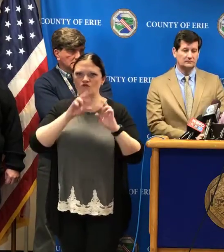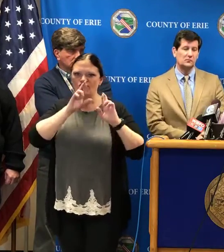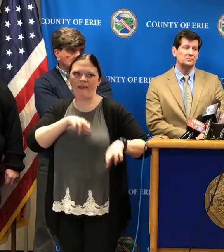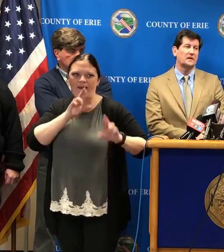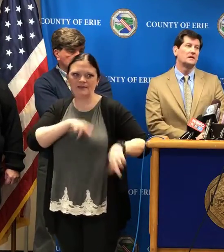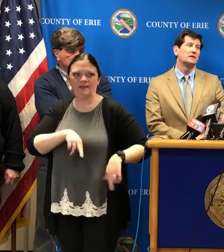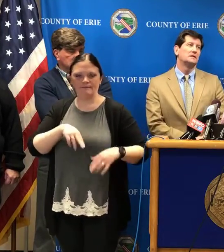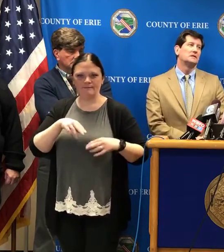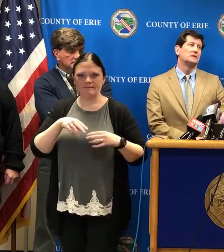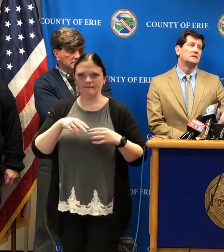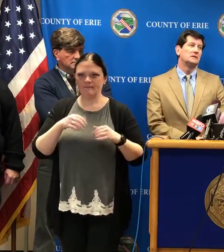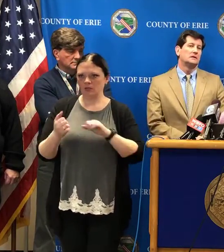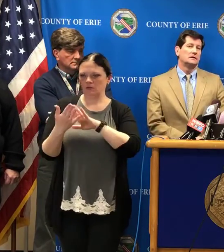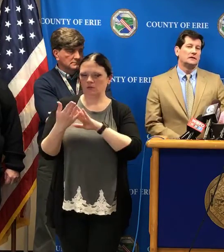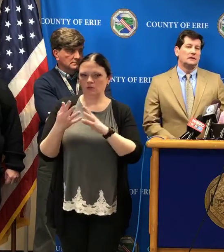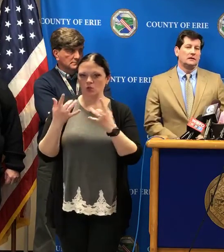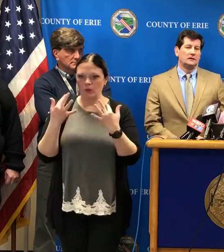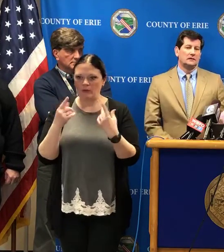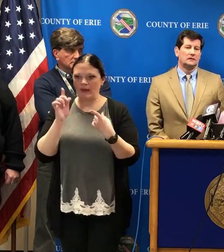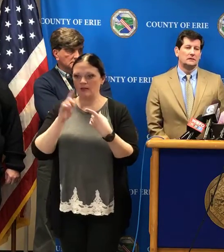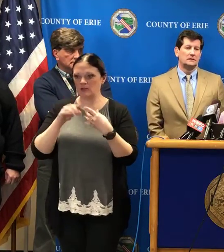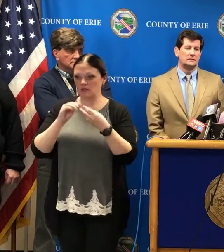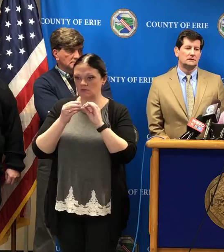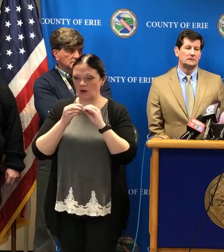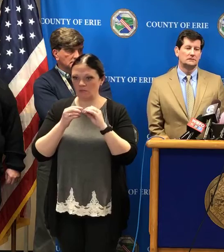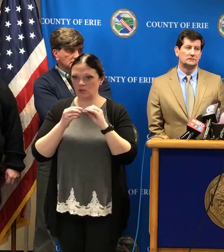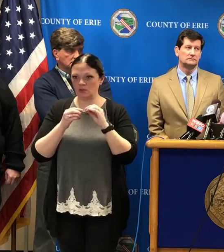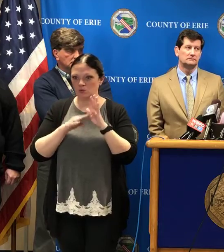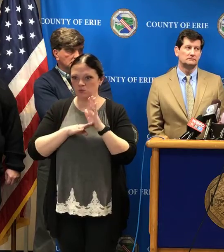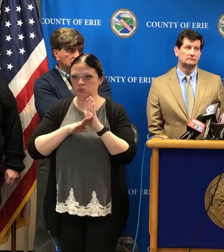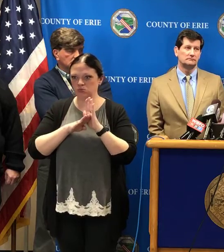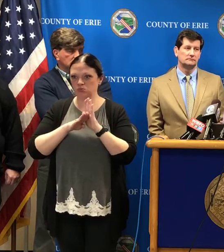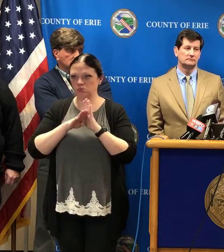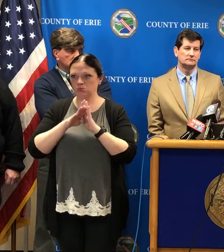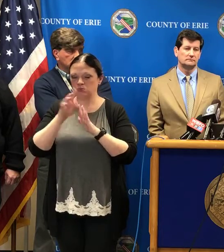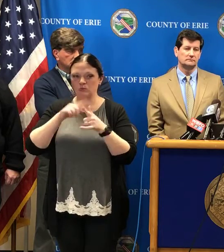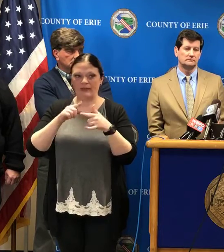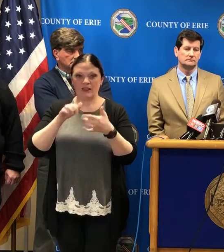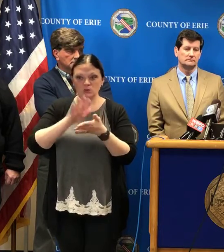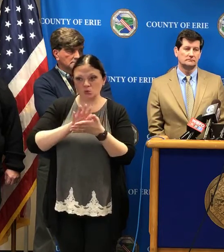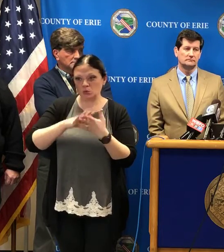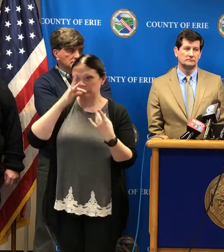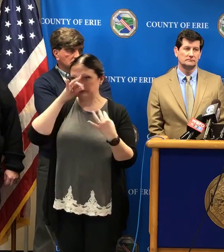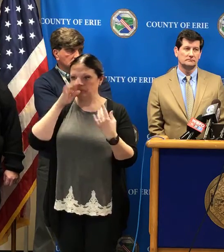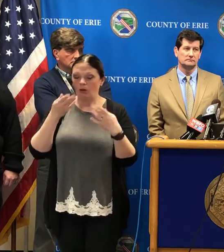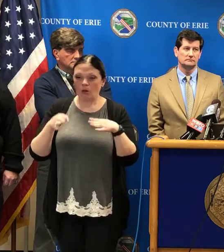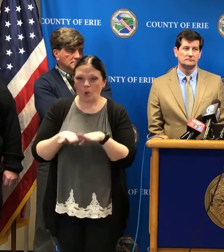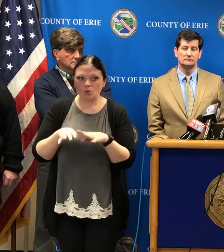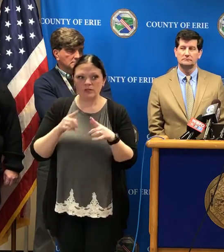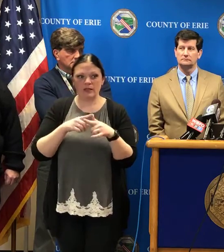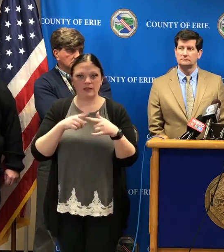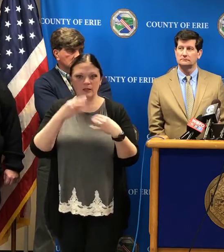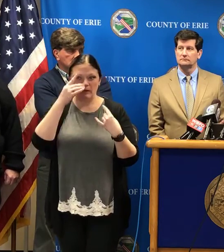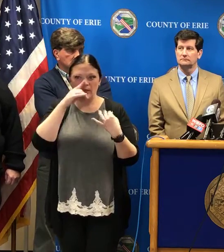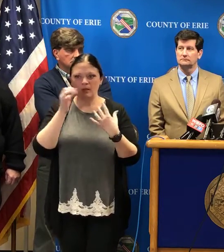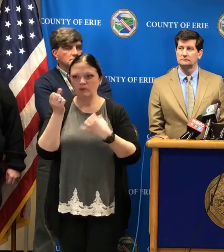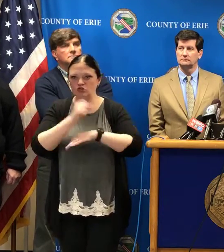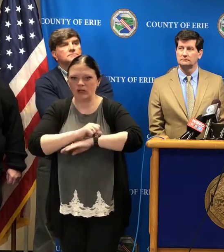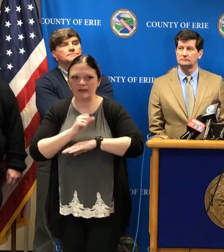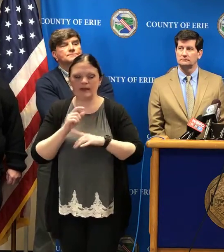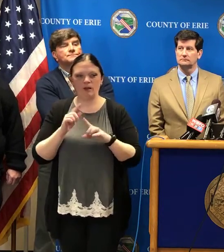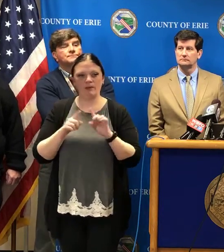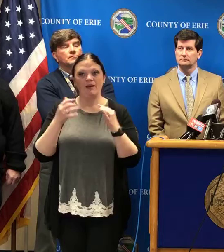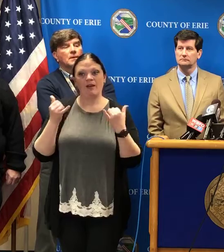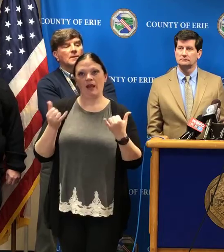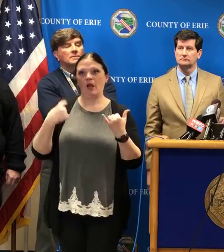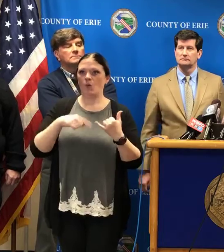So when we wait till our numbers of influenza get really, really high and then schools think about closing and, you know, we think about shutting things down. But now we